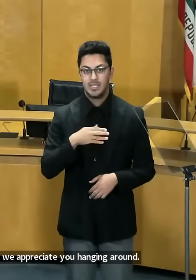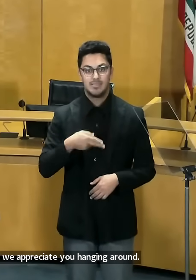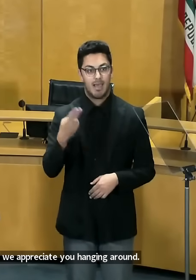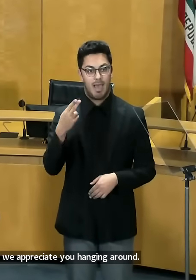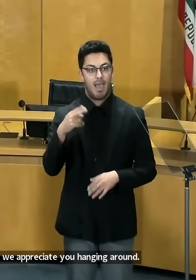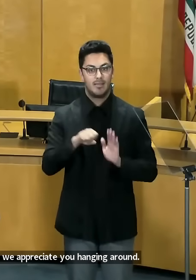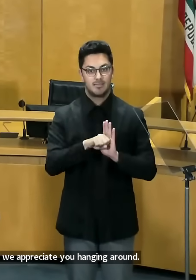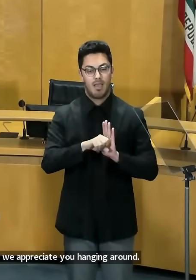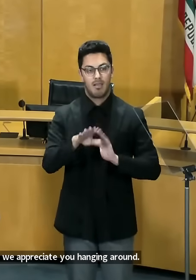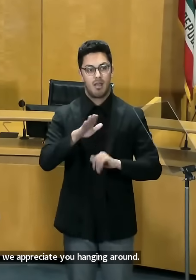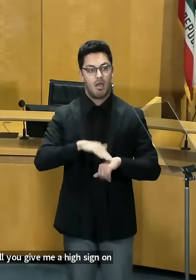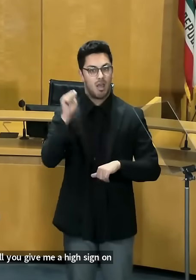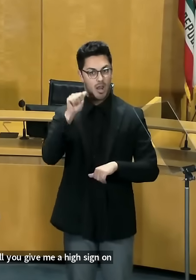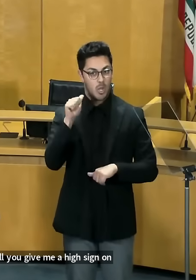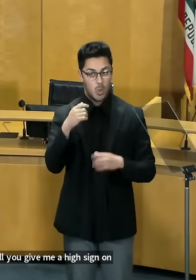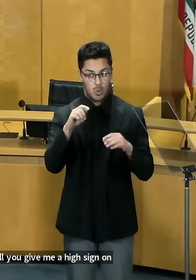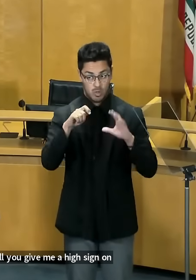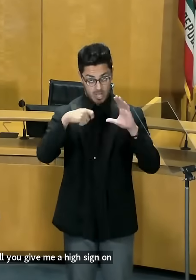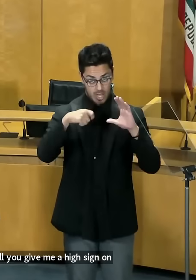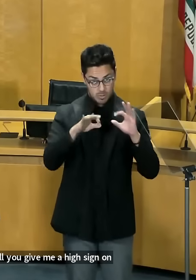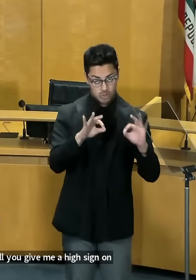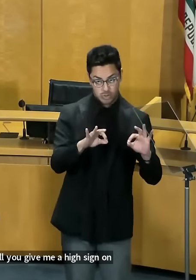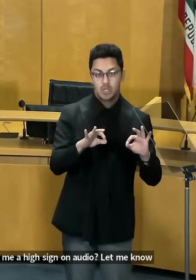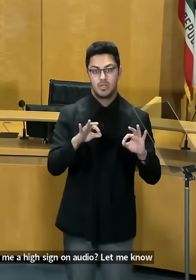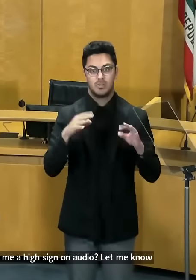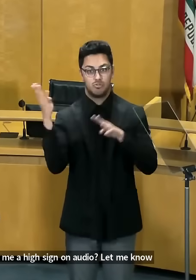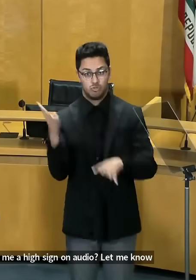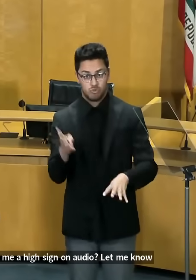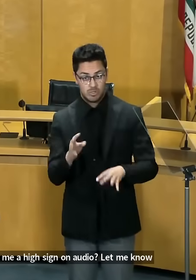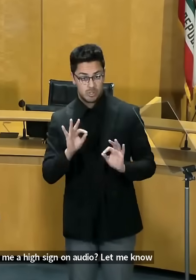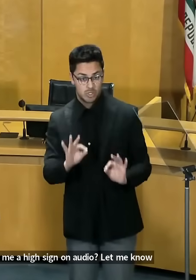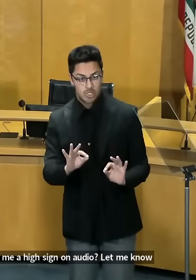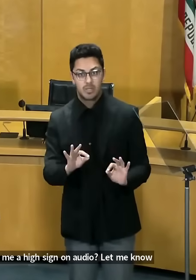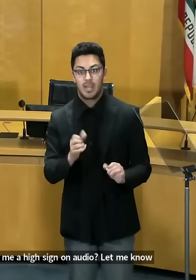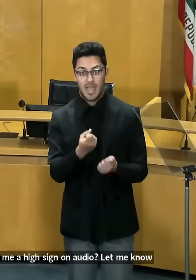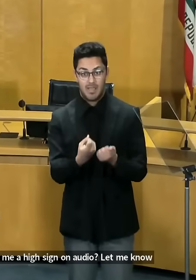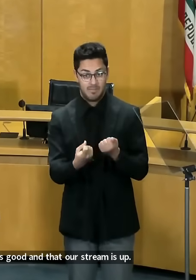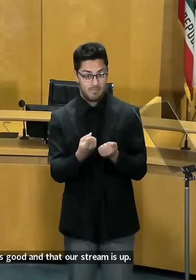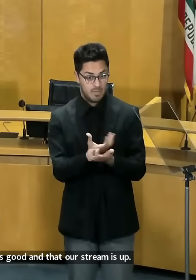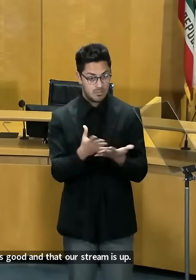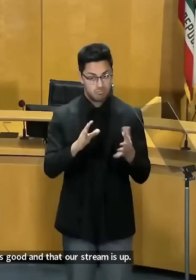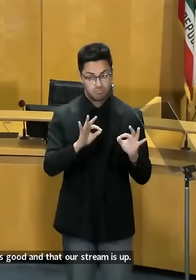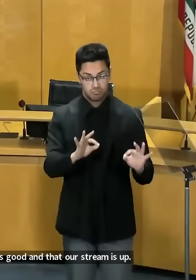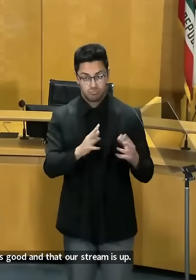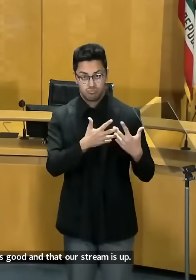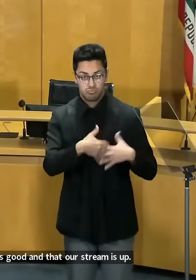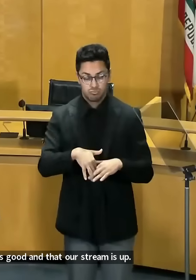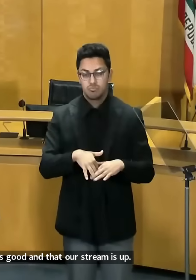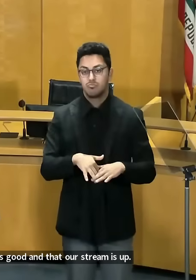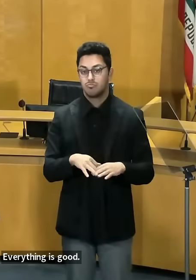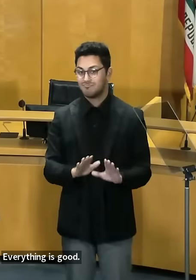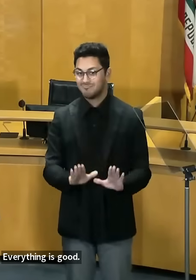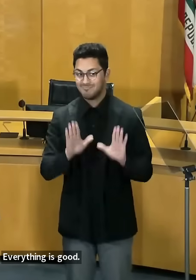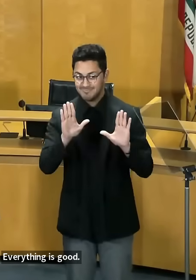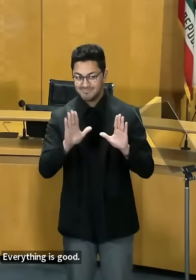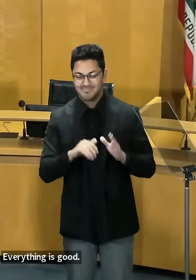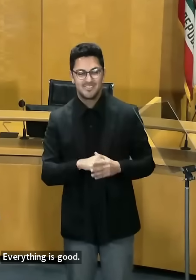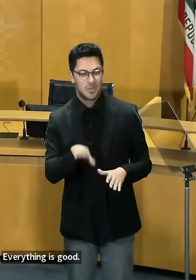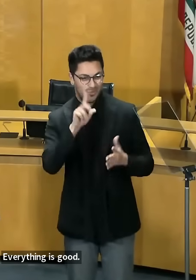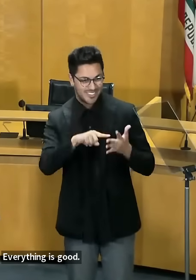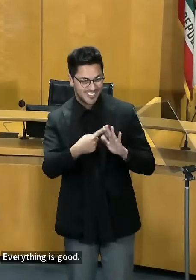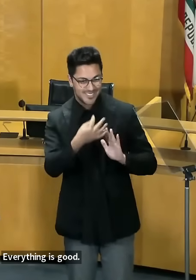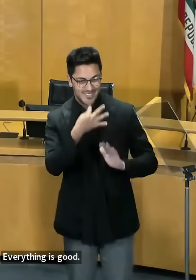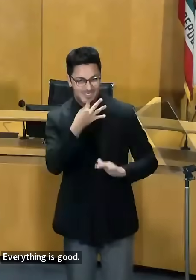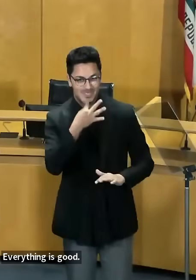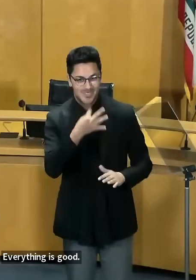Let me know that camera is good and that our stream is up. Everything is good? Terrific. We're going to get